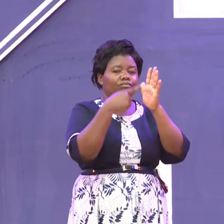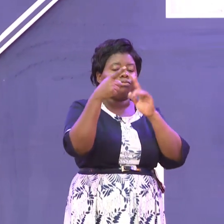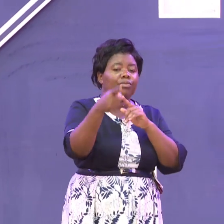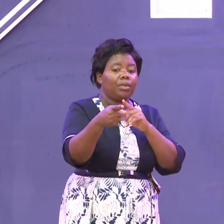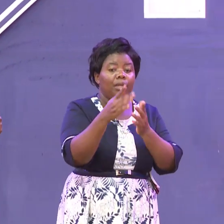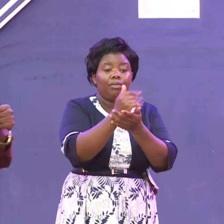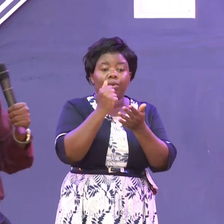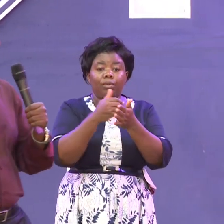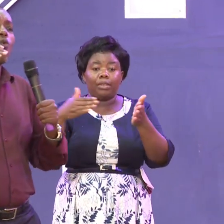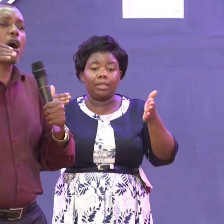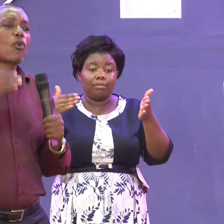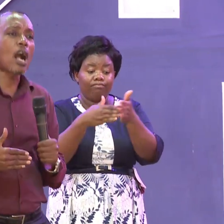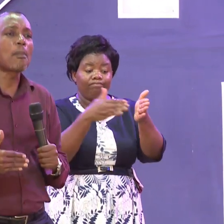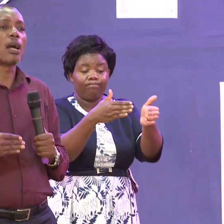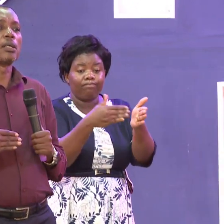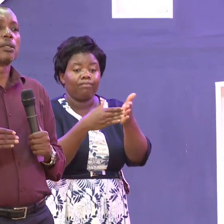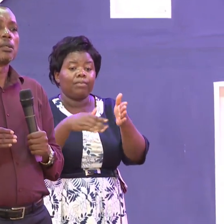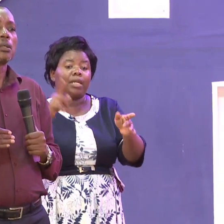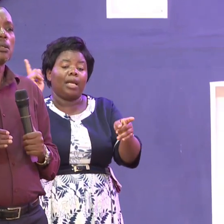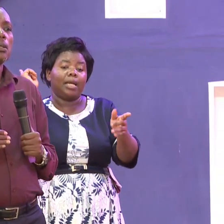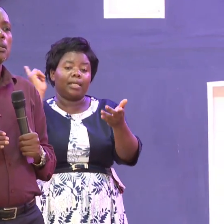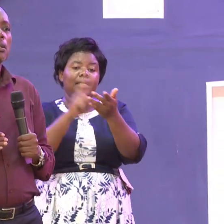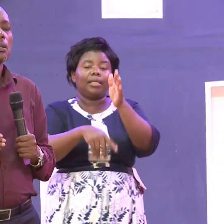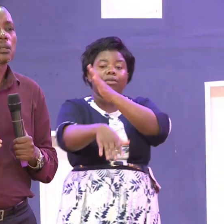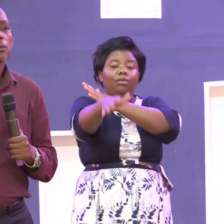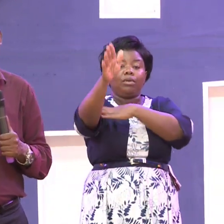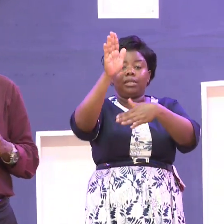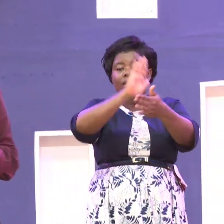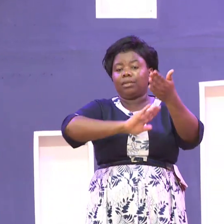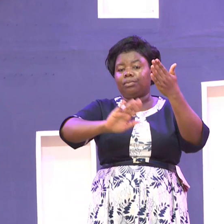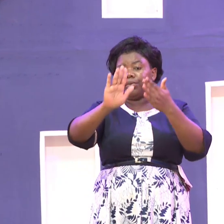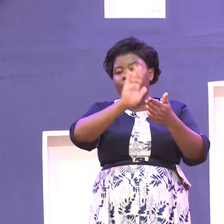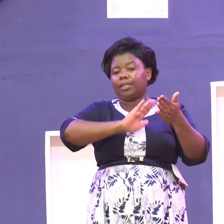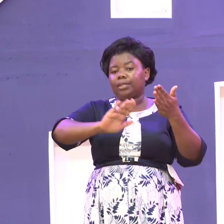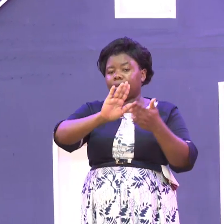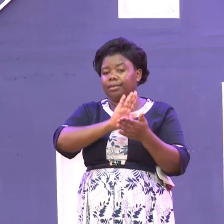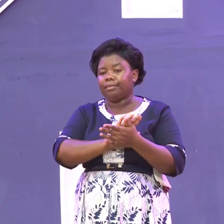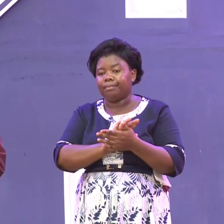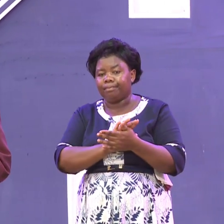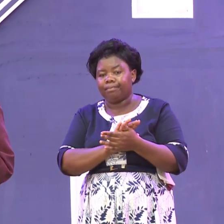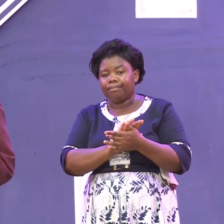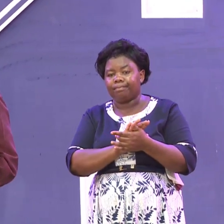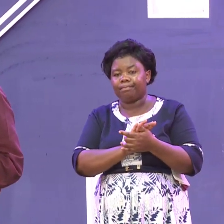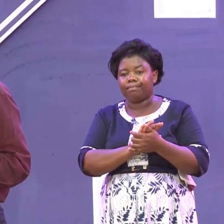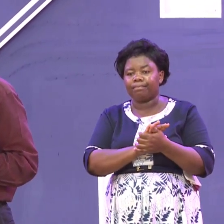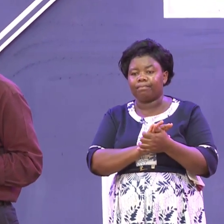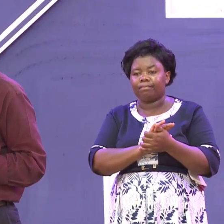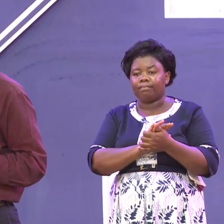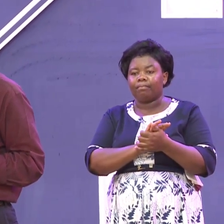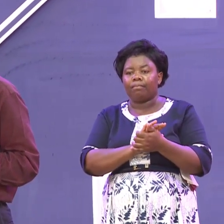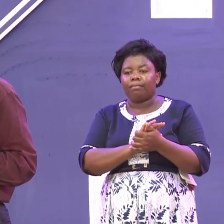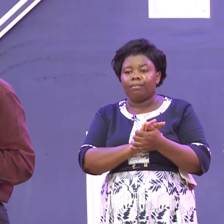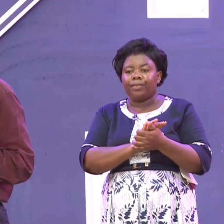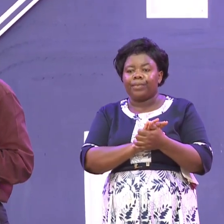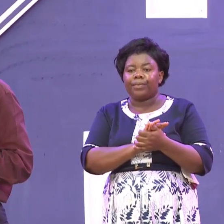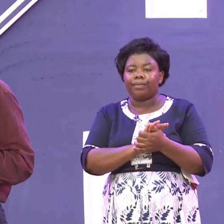kubanga busangawo okubeerawo kwa Mukama. Now, David considers God as his shield because the arrows of the enemy